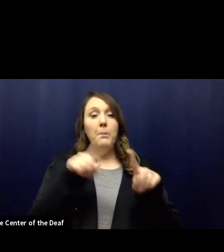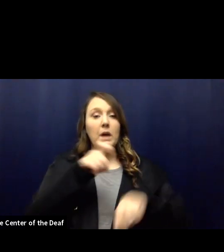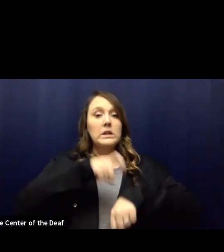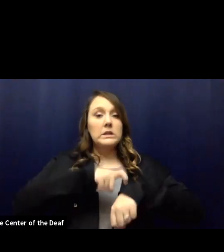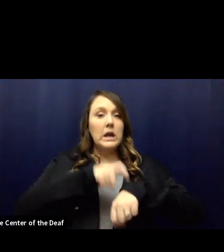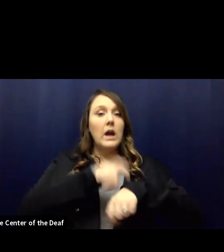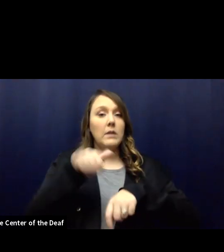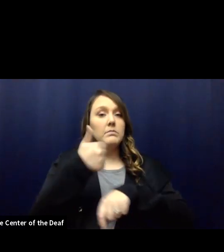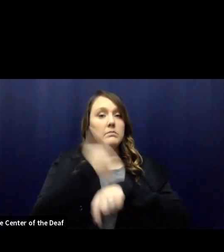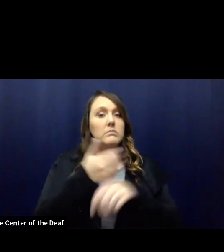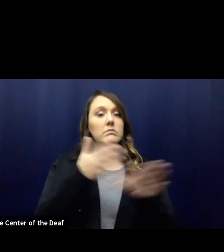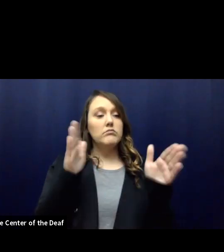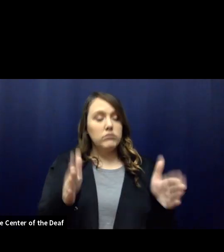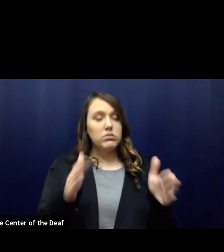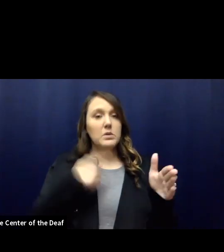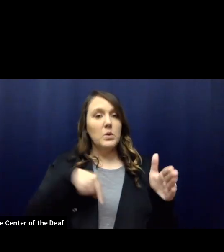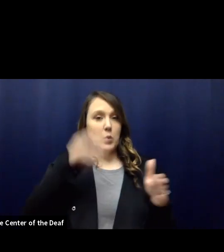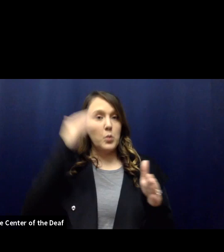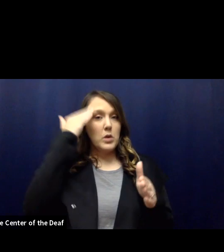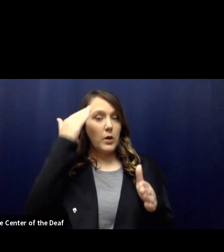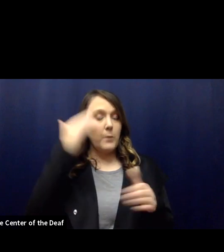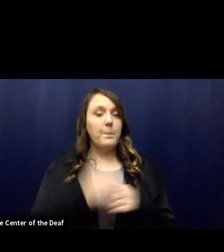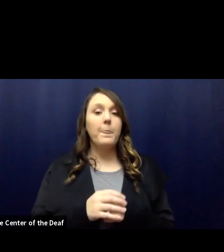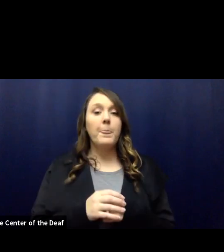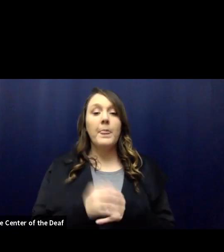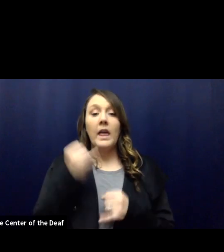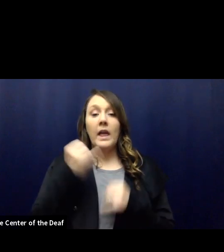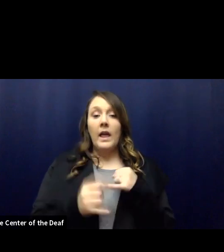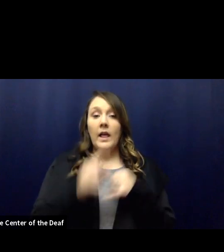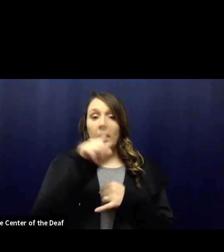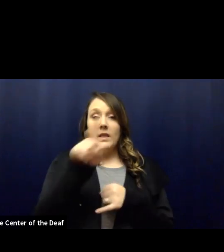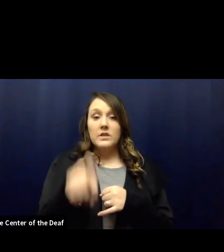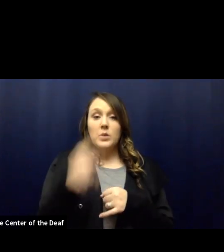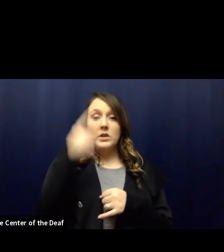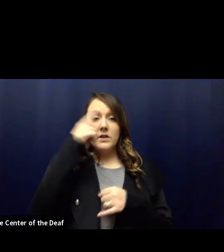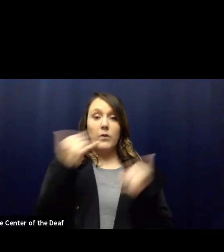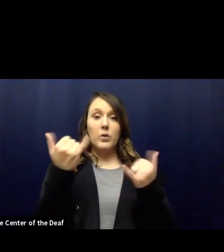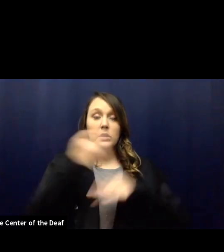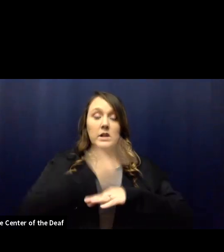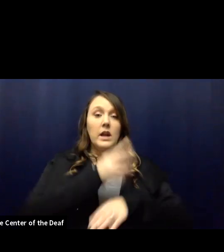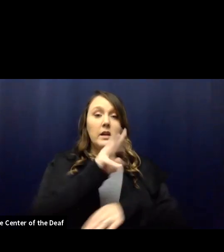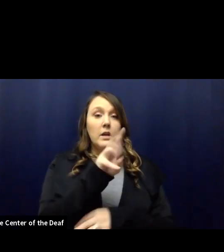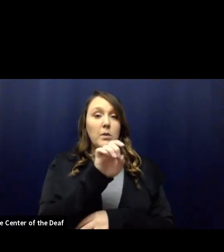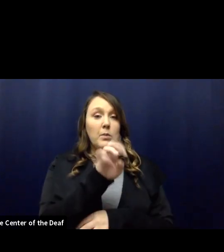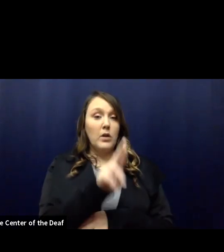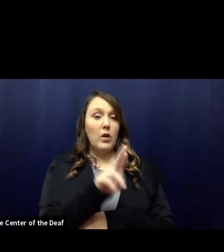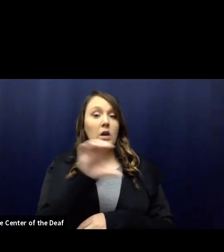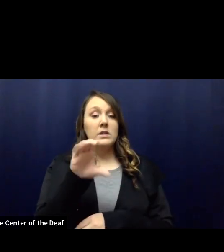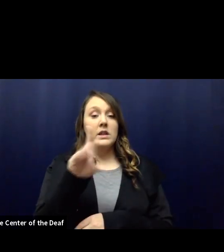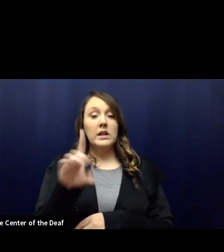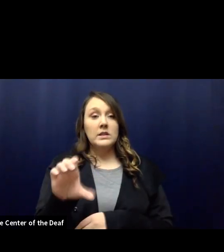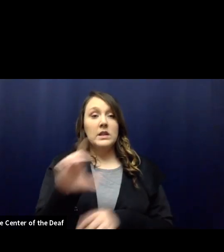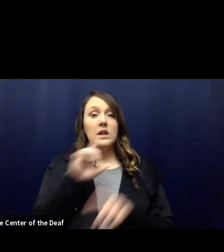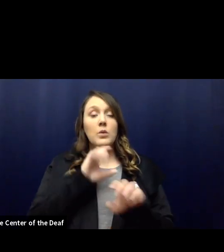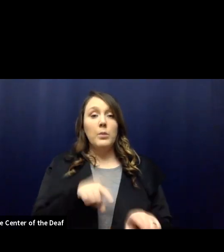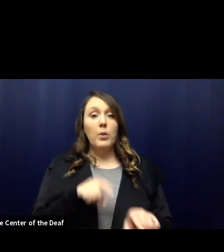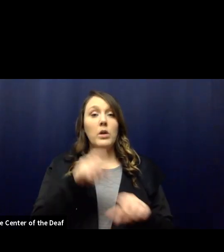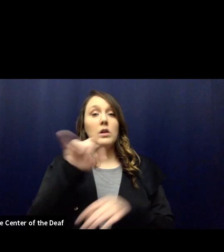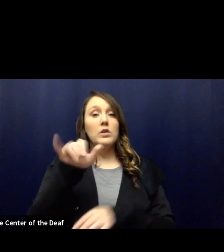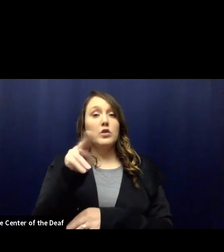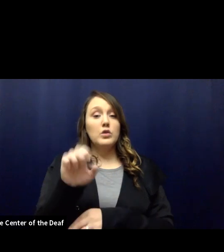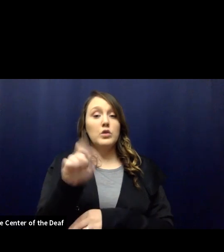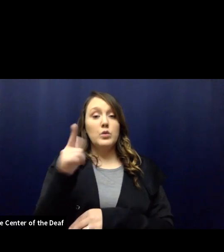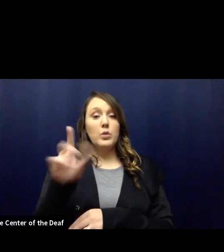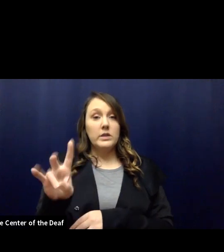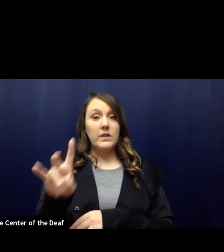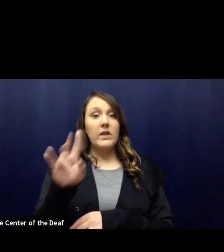set, and we do have the data for that. All right, the last question we'll take for today from WBIR. The CDC is reporting that on June 27th, Knox